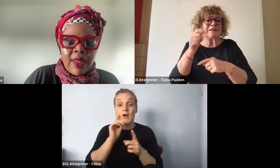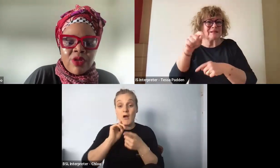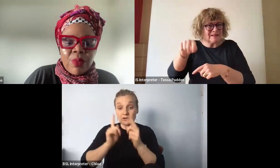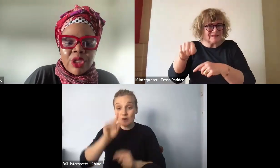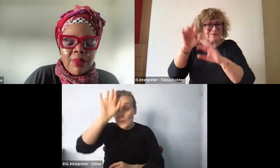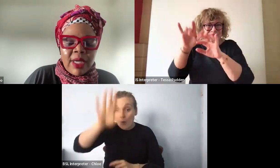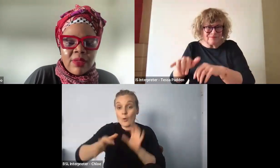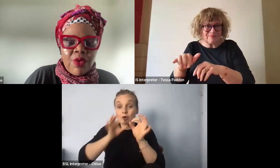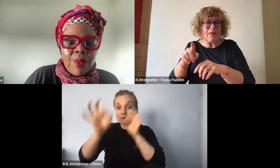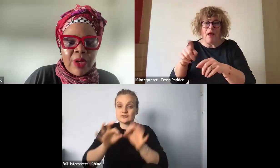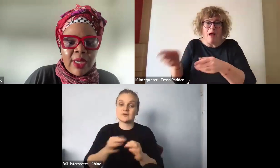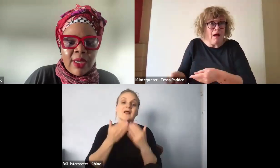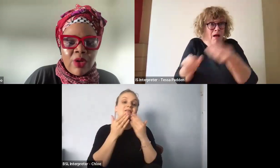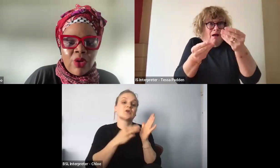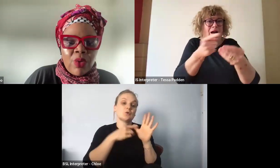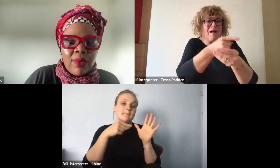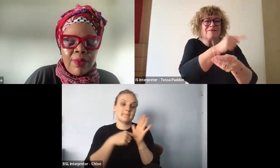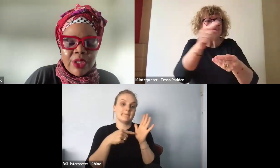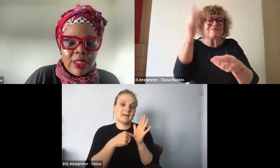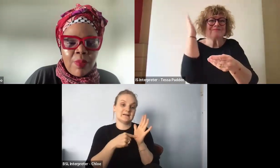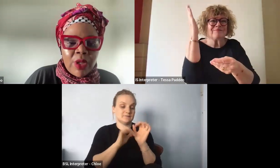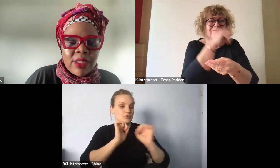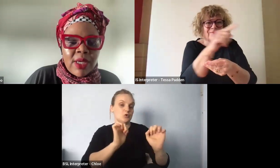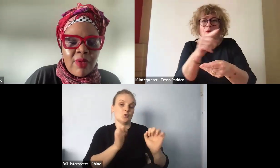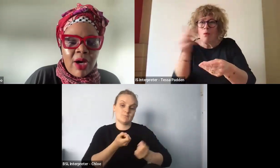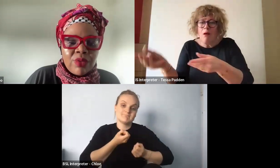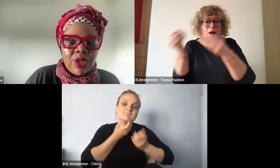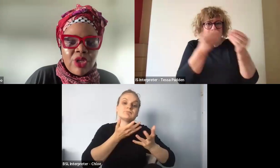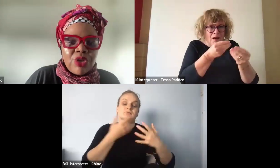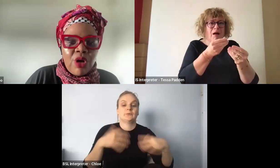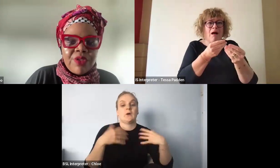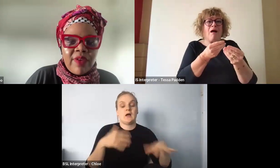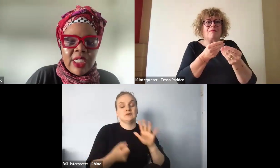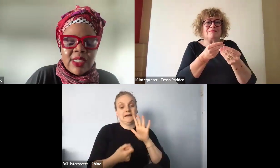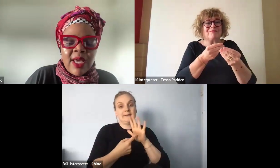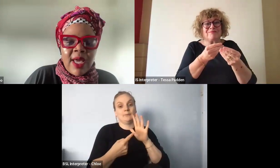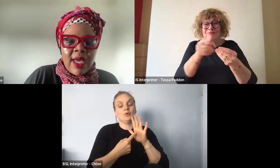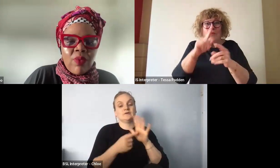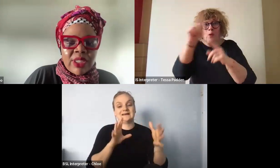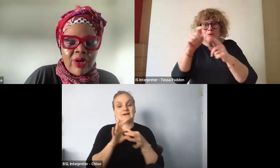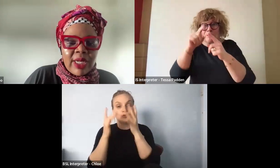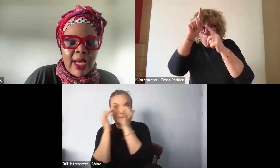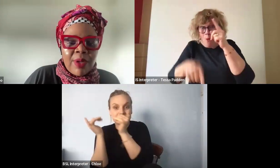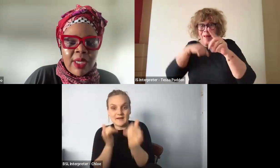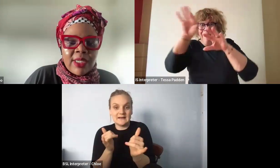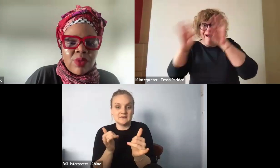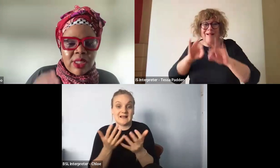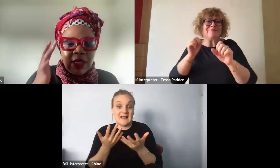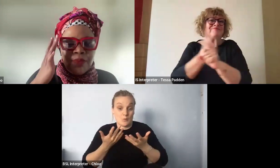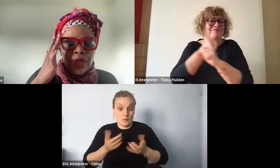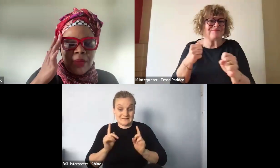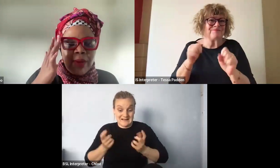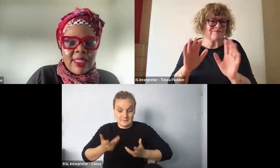try. Thank you so much, Matt, for bringing your pertinent points around the issue of surveillance in what's currently happening